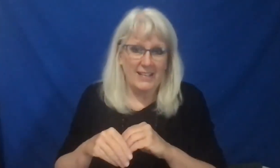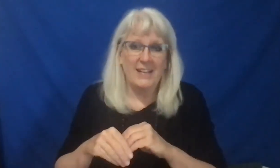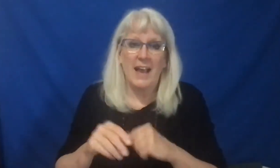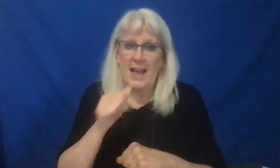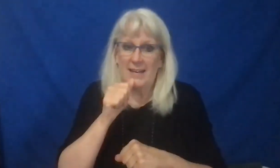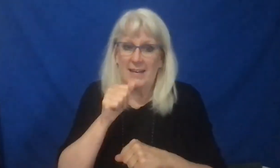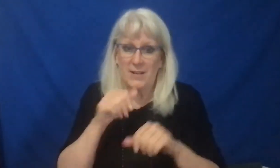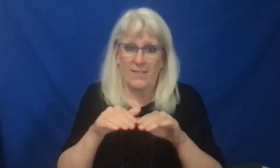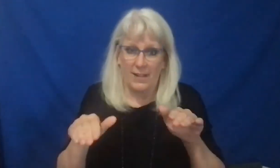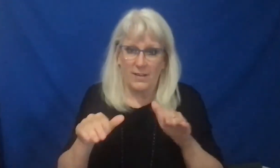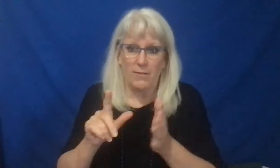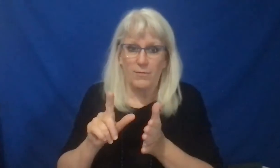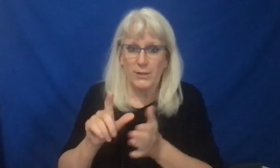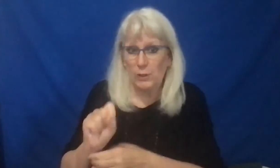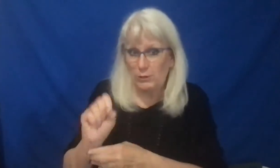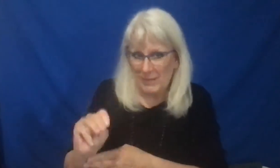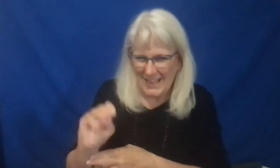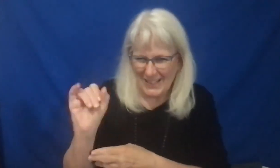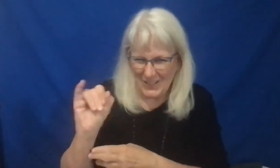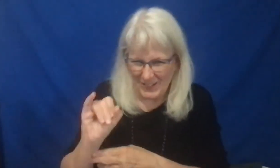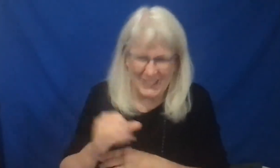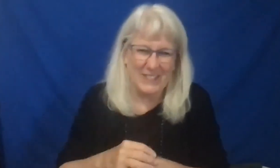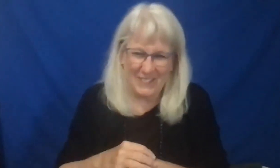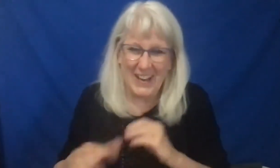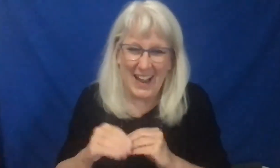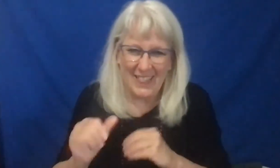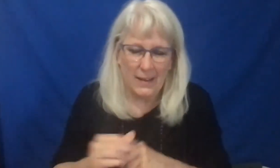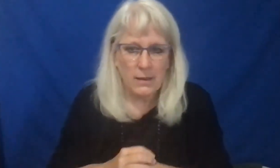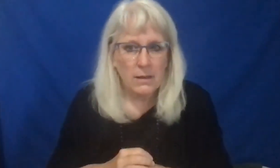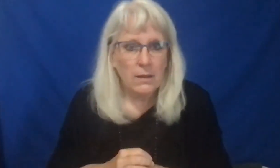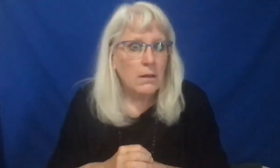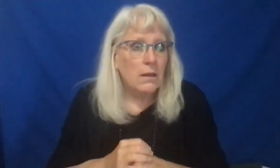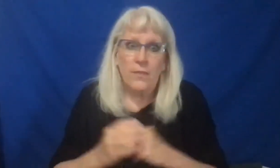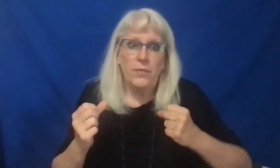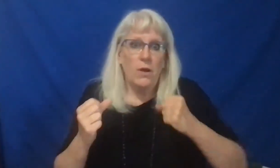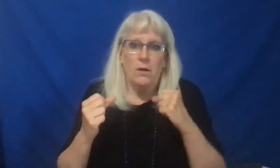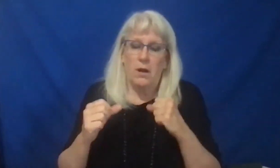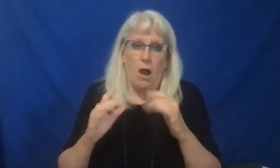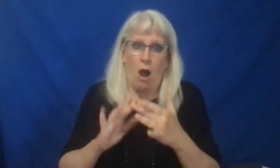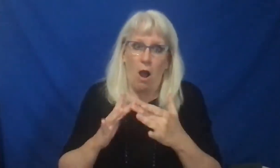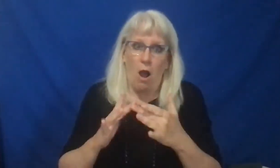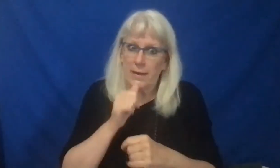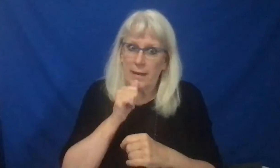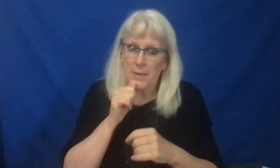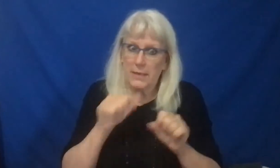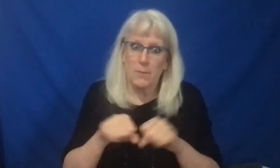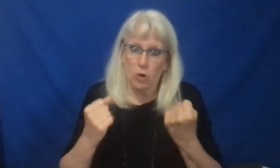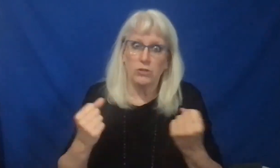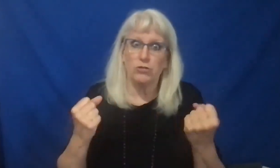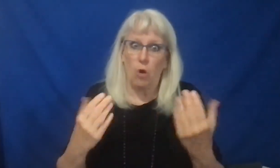level of social media. And I never realized how many ways online anonymity can be broken. It's actually pretty